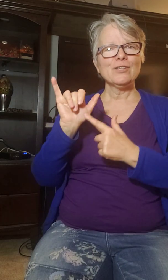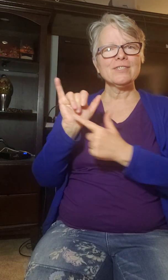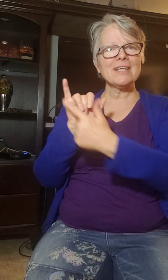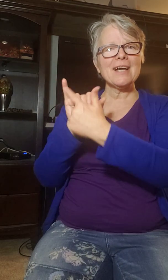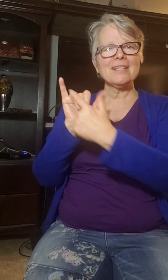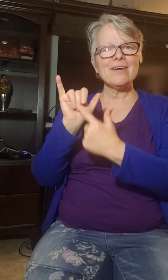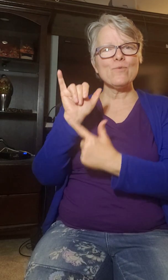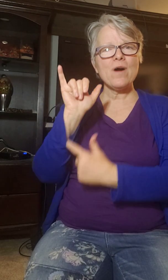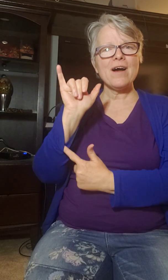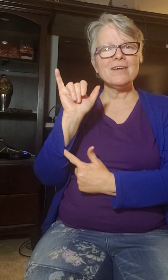Looks like a letter Y.